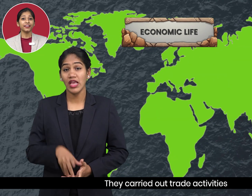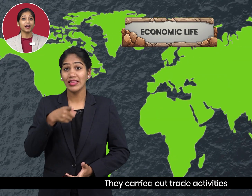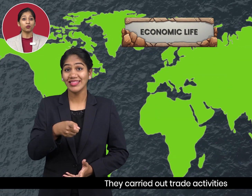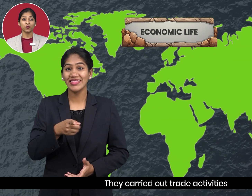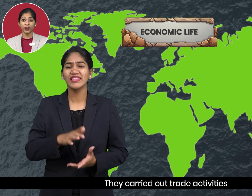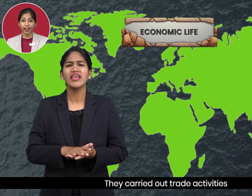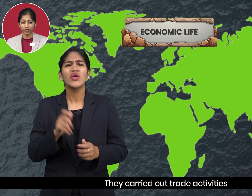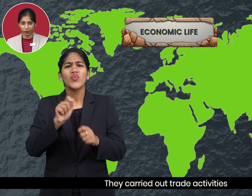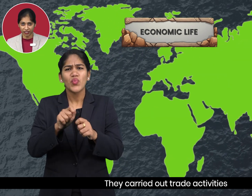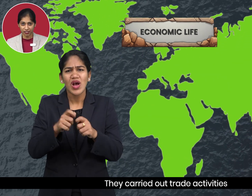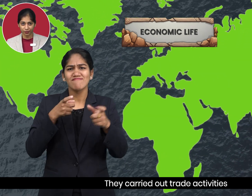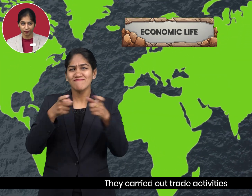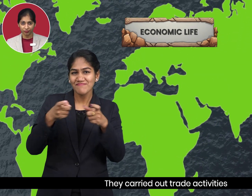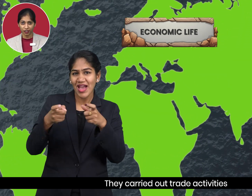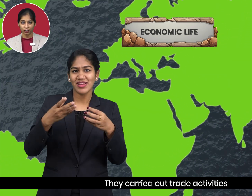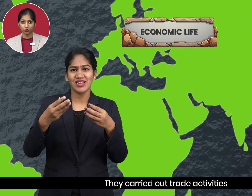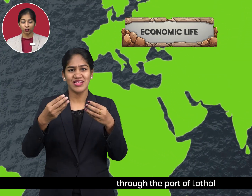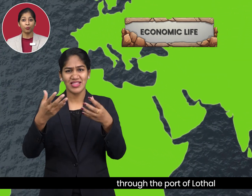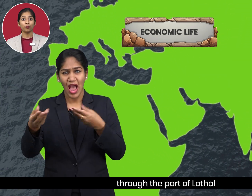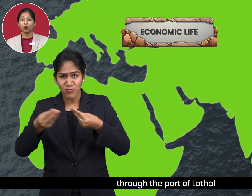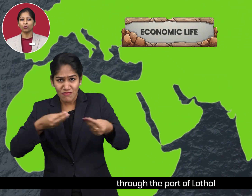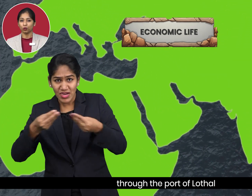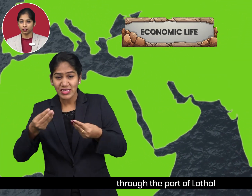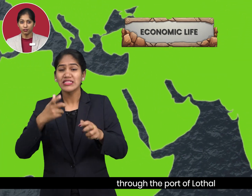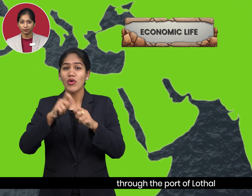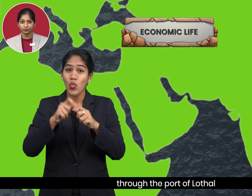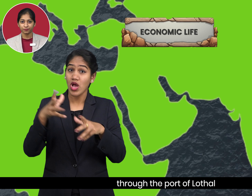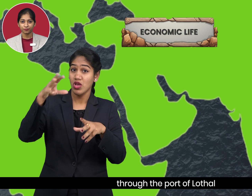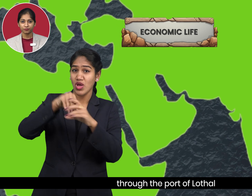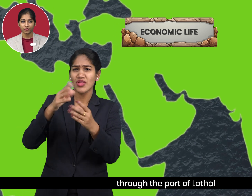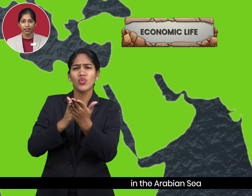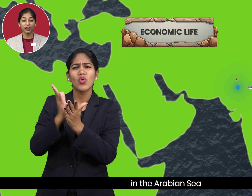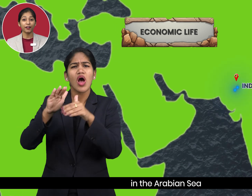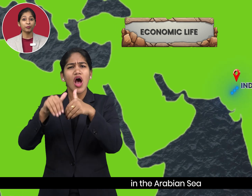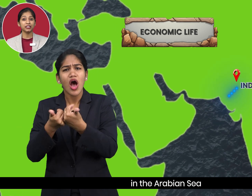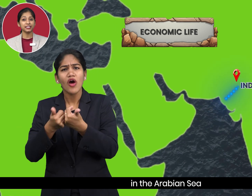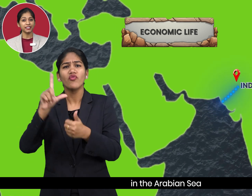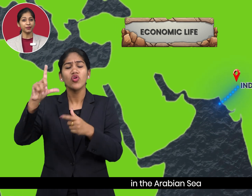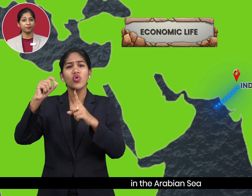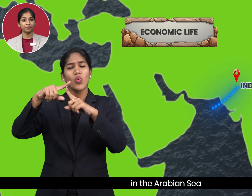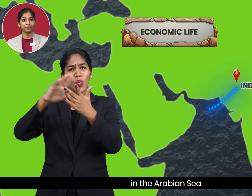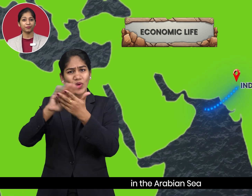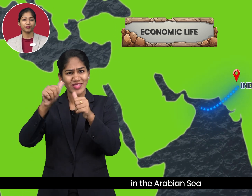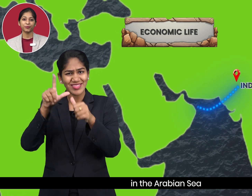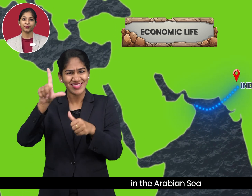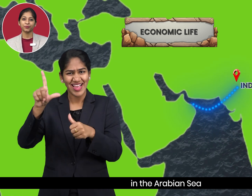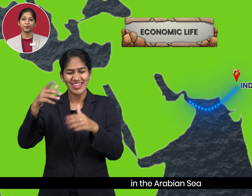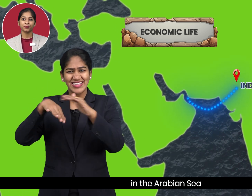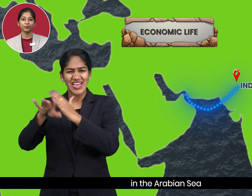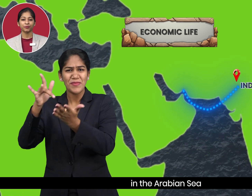They carried out trade activities through the Port Lothal in the Arabian Sea